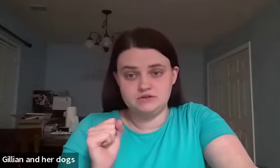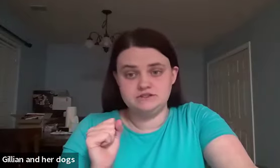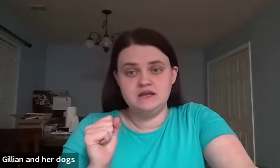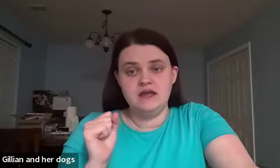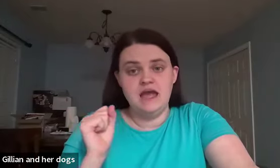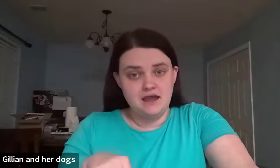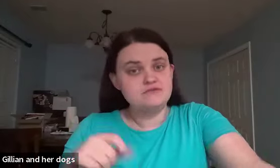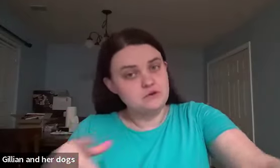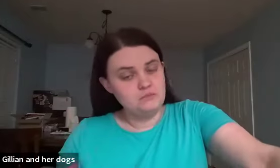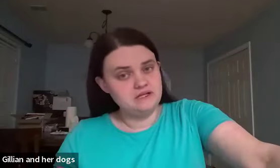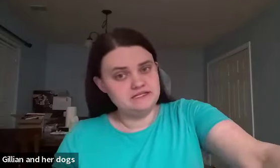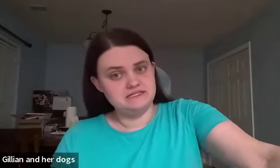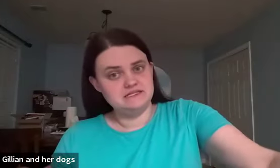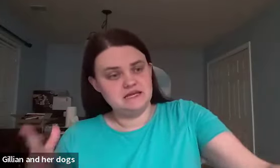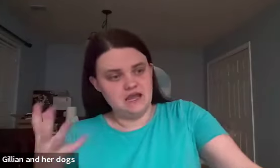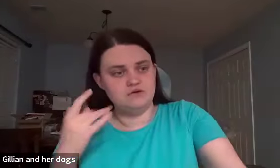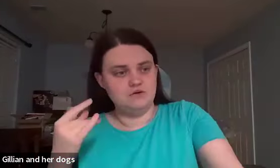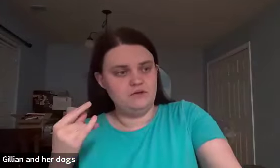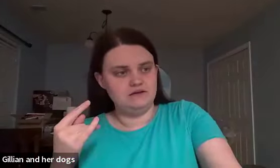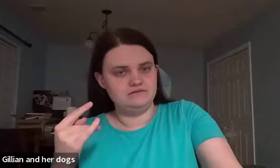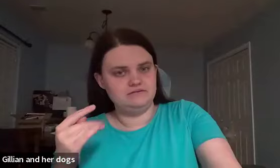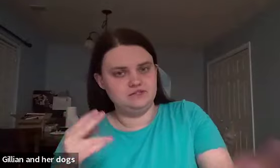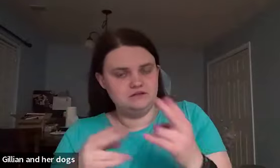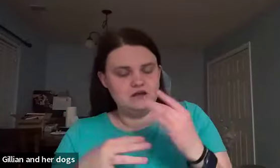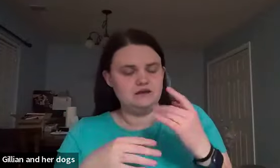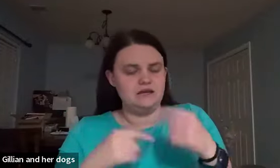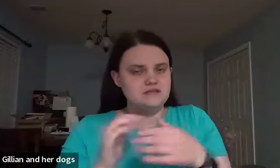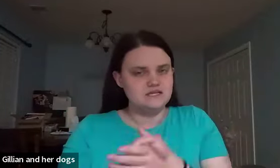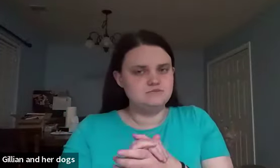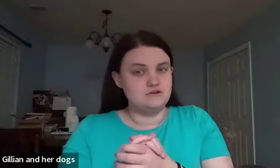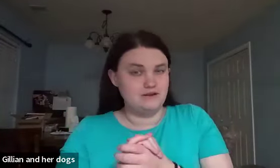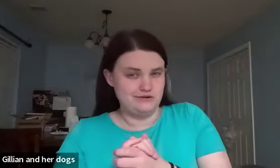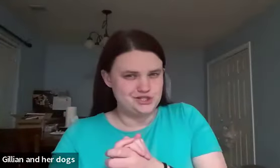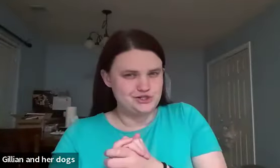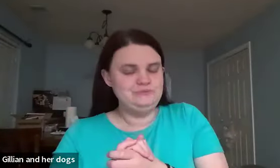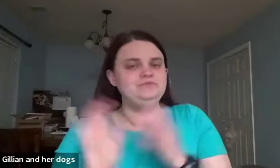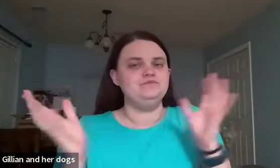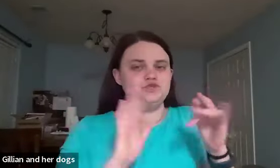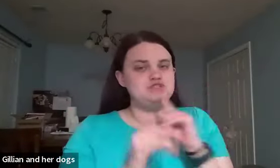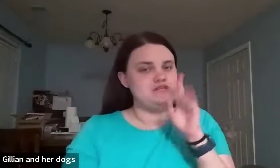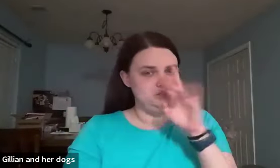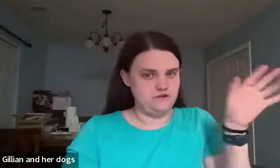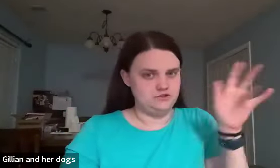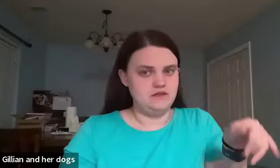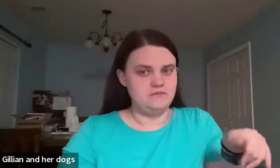stores have their own places, like have their own like name signs, but they're like regional versus really you finger spelling them